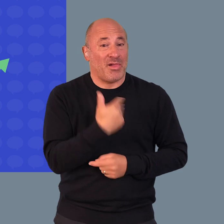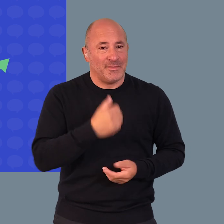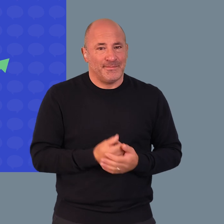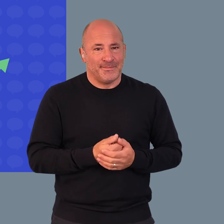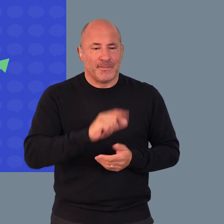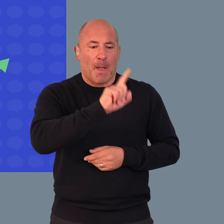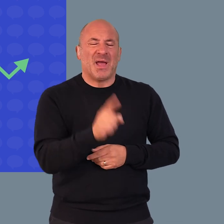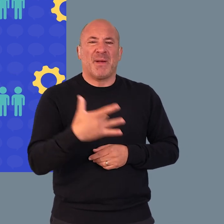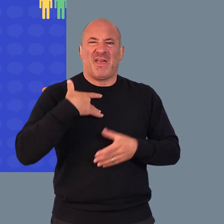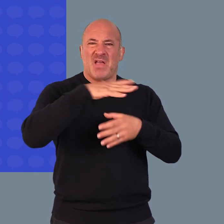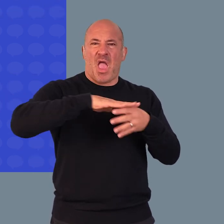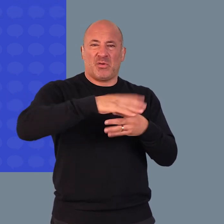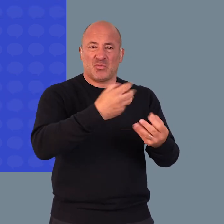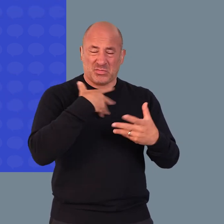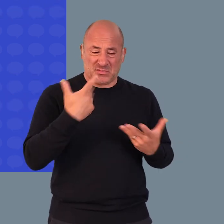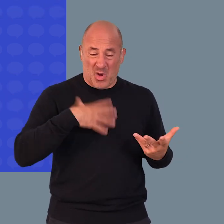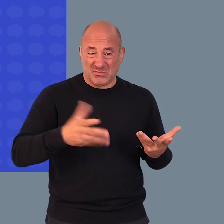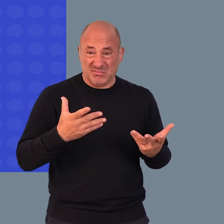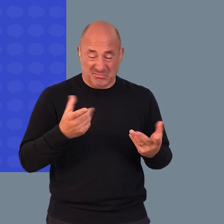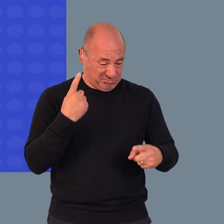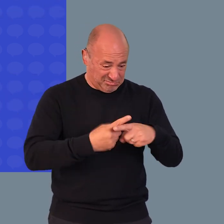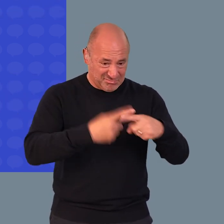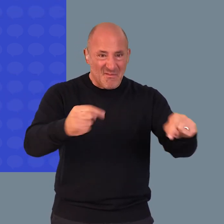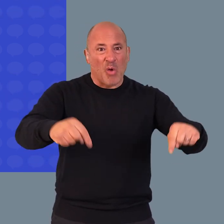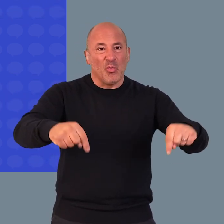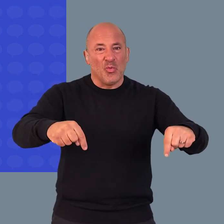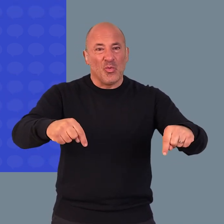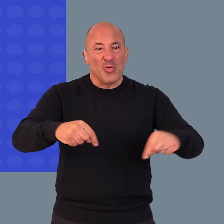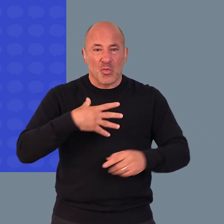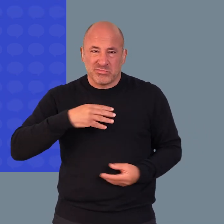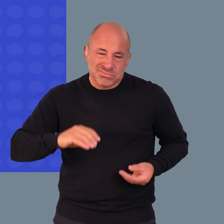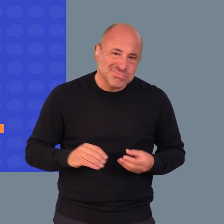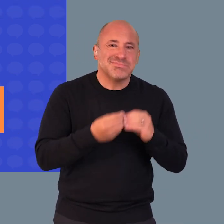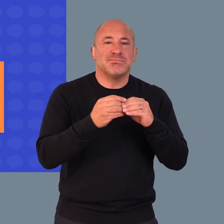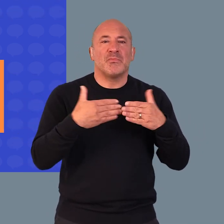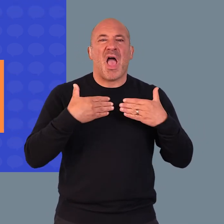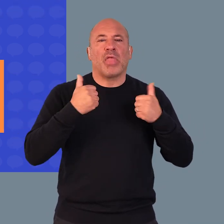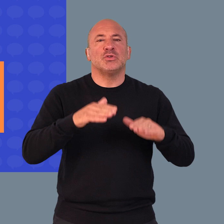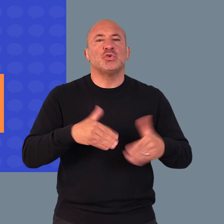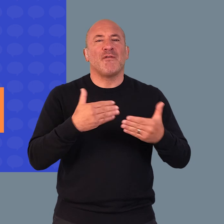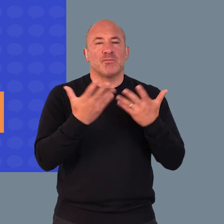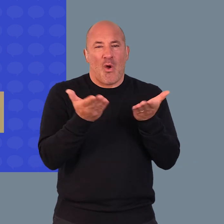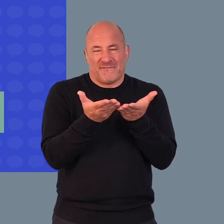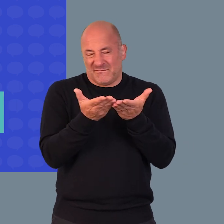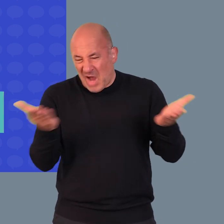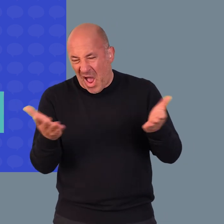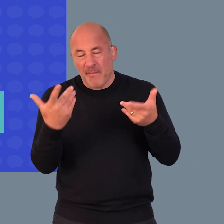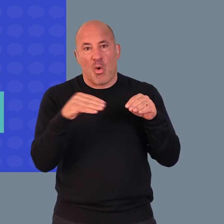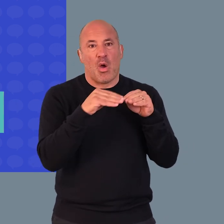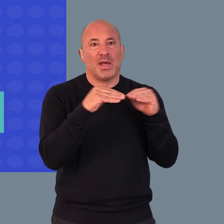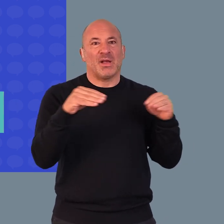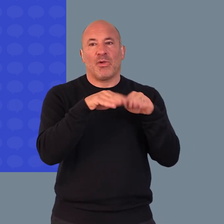the services we run. Residents told us they want us to act now, to create a fairer, more equal